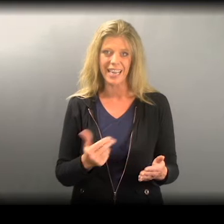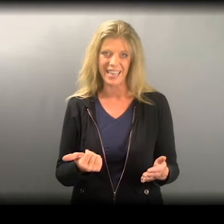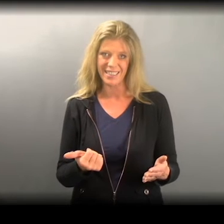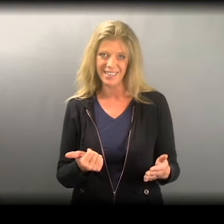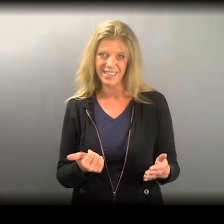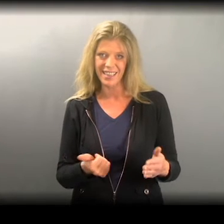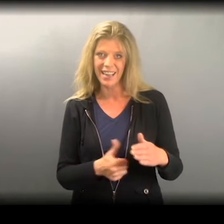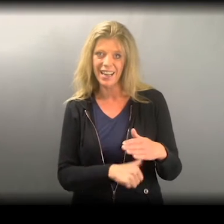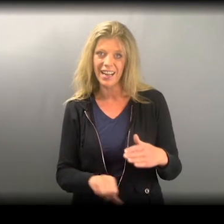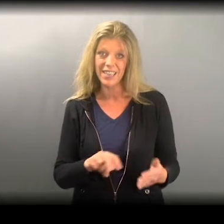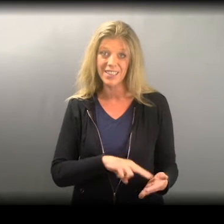understands,